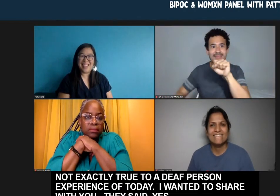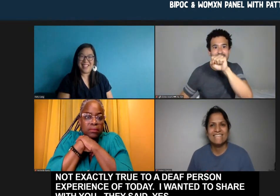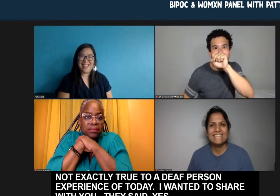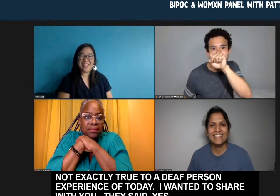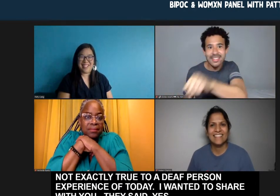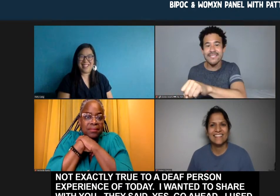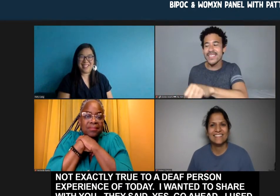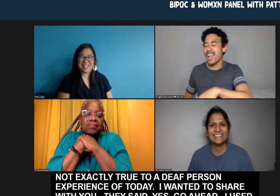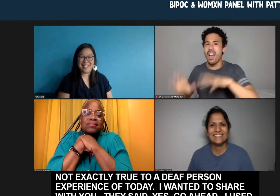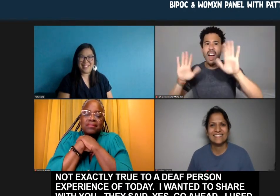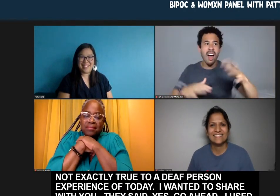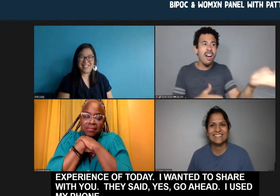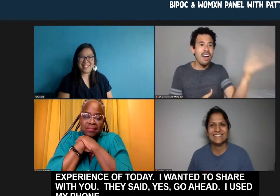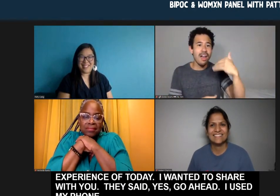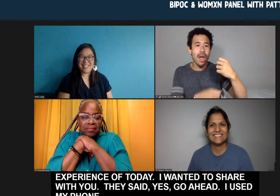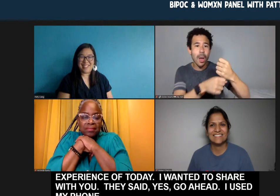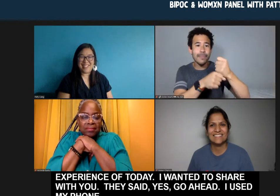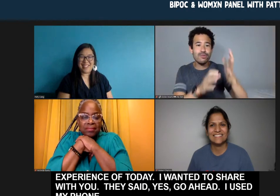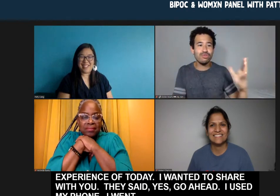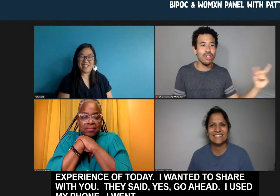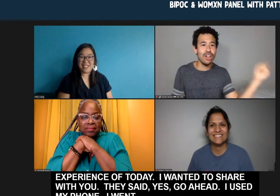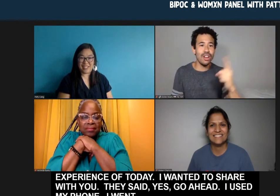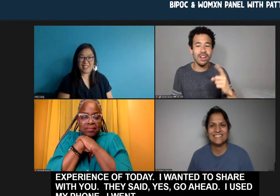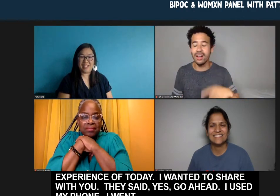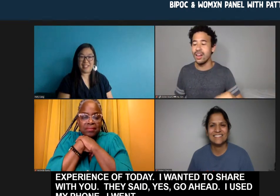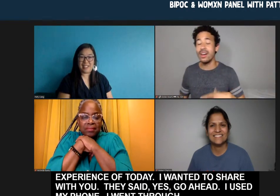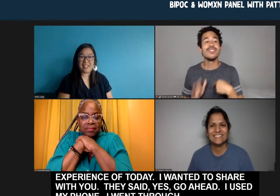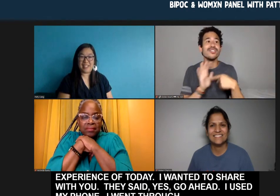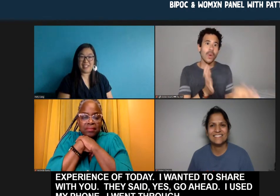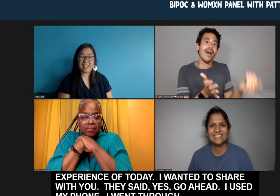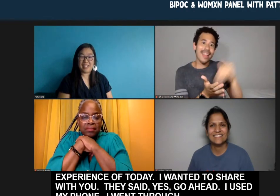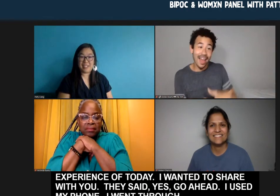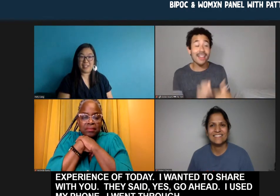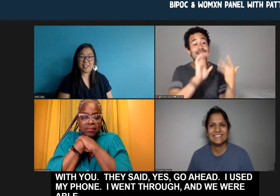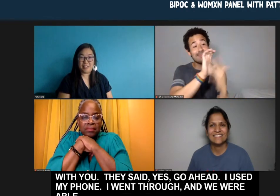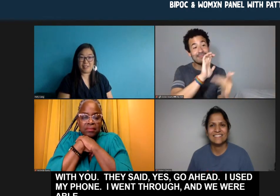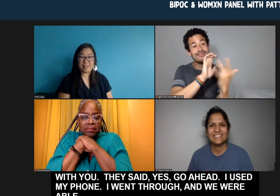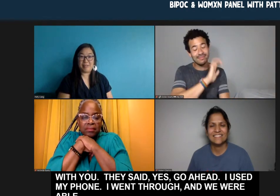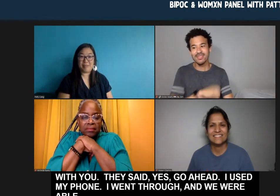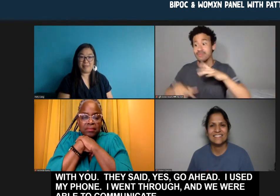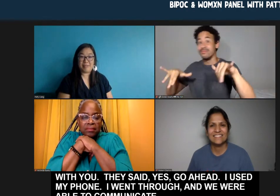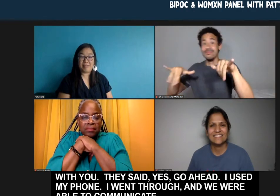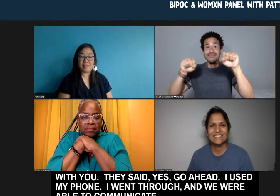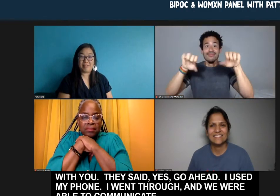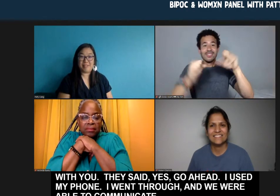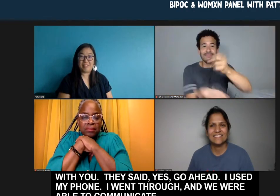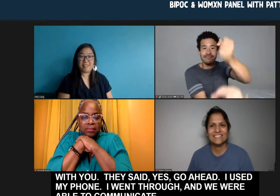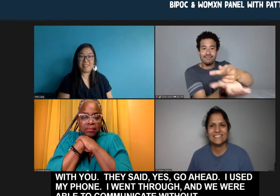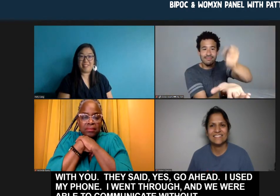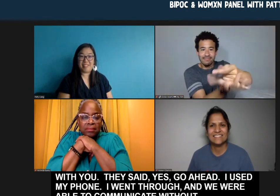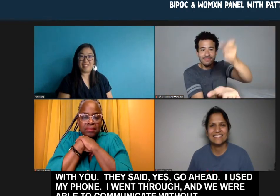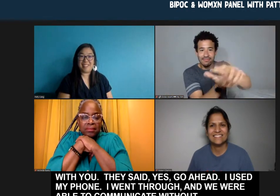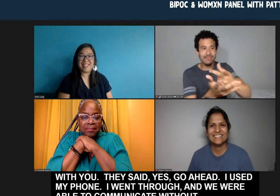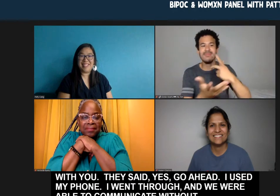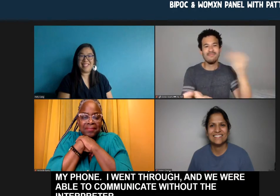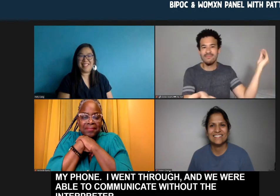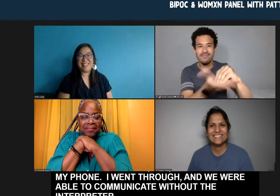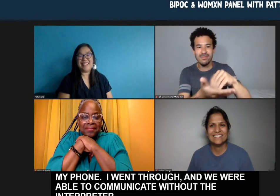went through and we were able to communicate without the interpreter. And the director was like, oh my gosh, this is amazing. So he called over the